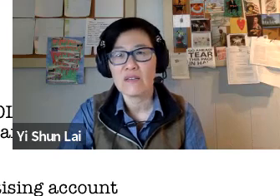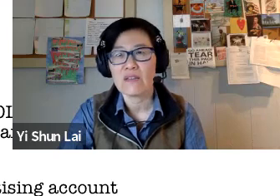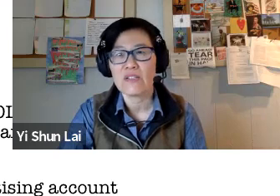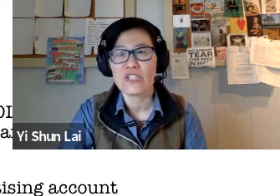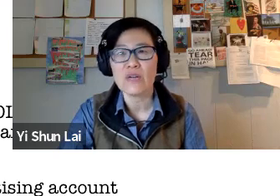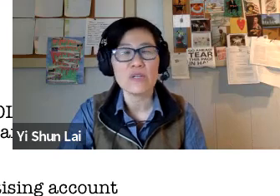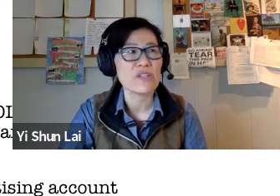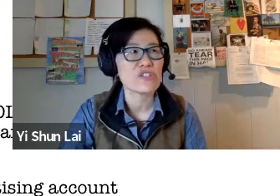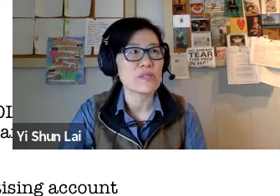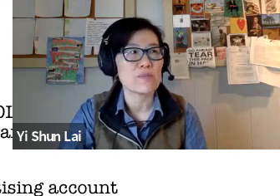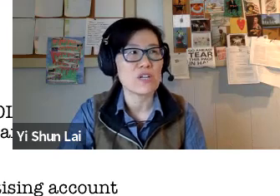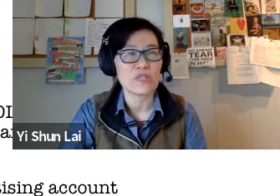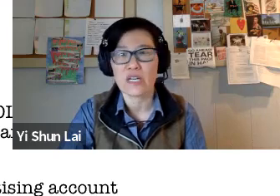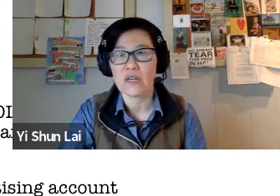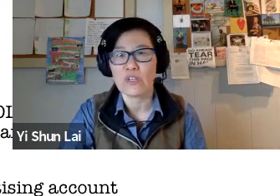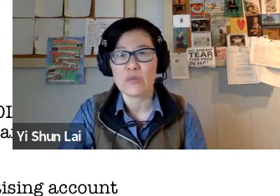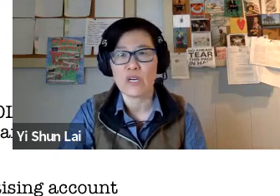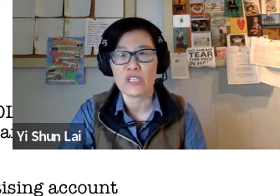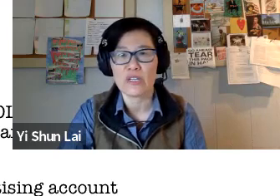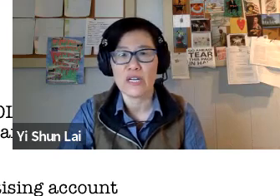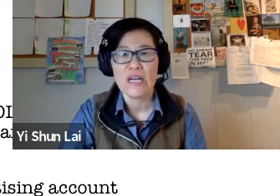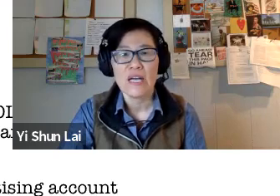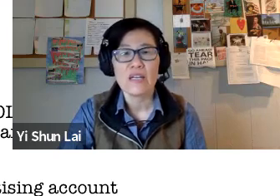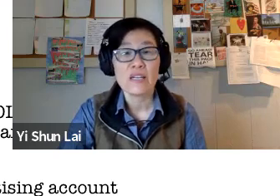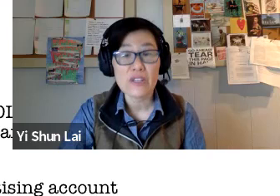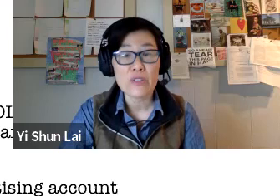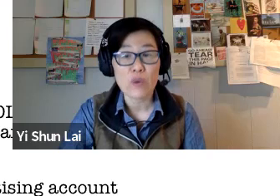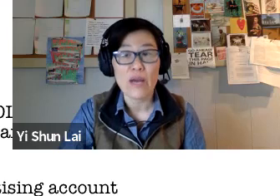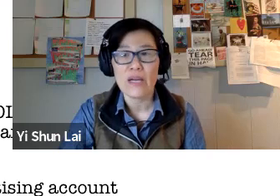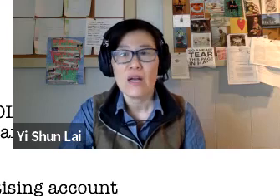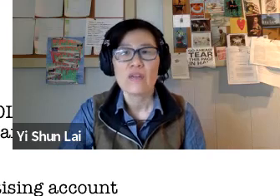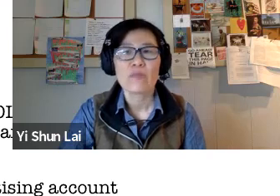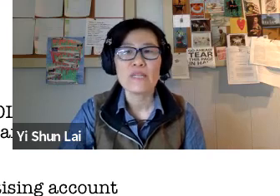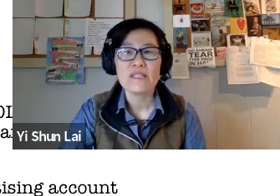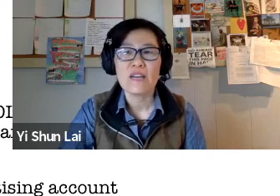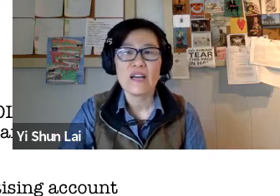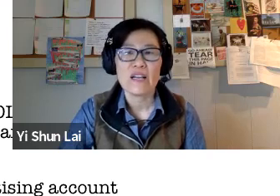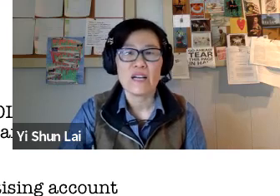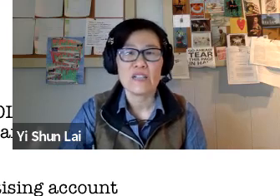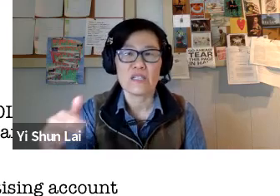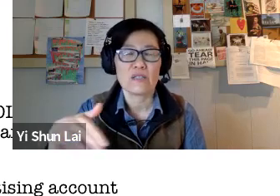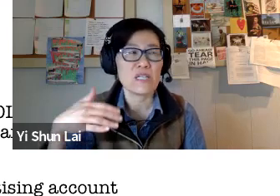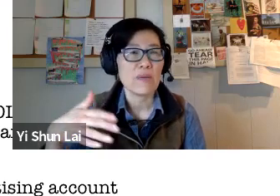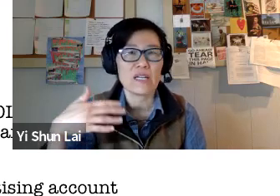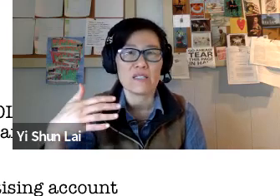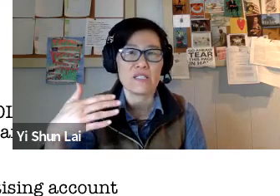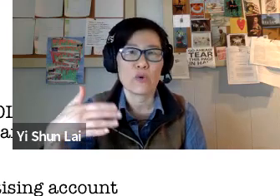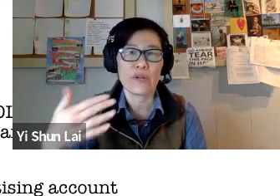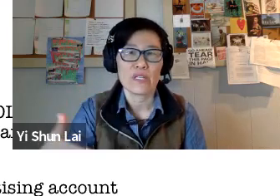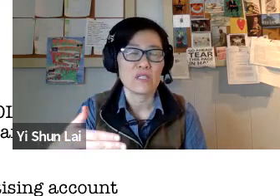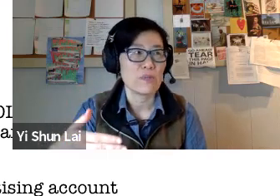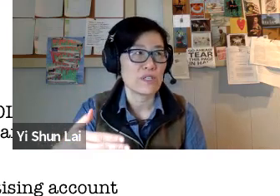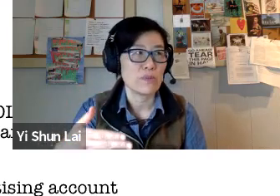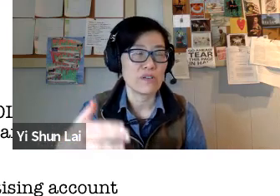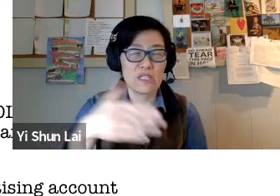the genre and the subgenre is kind of wishy-washy, all right? And here's why. the reason I got to the time I got to